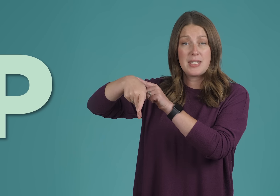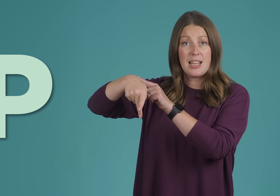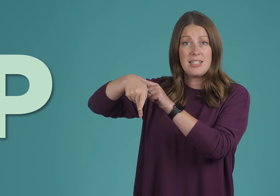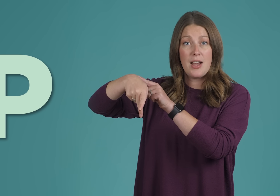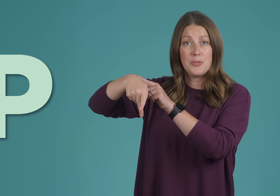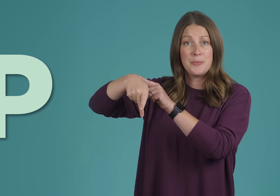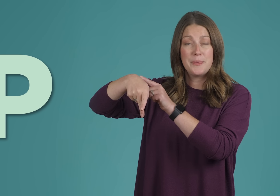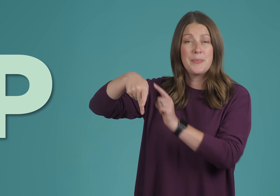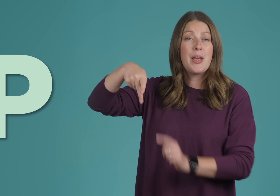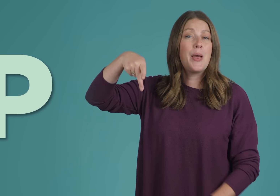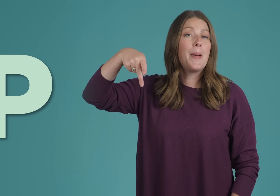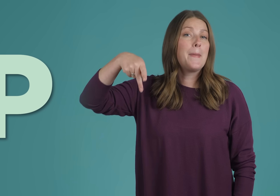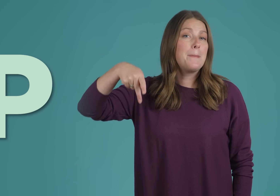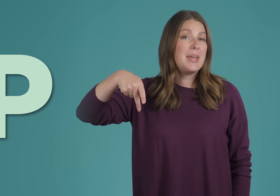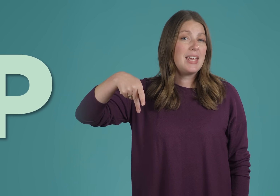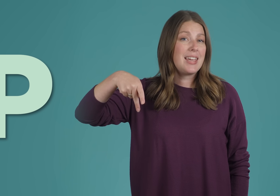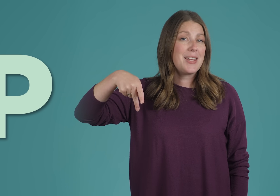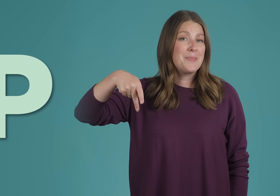upside down. P.